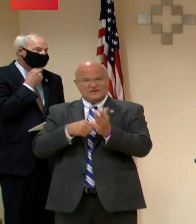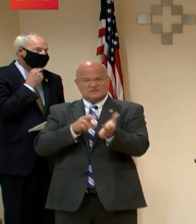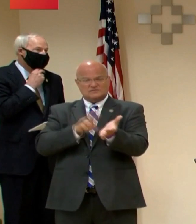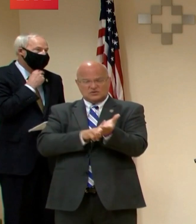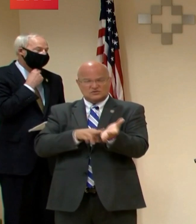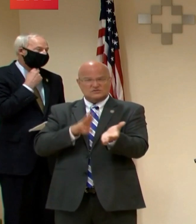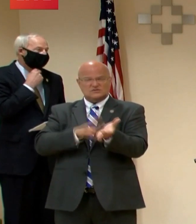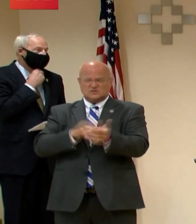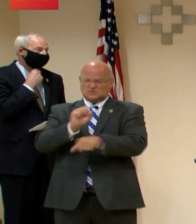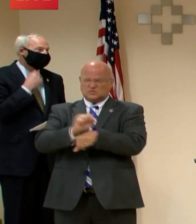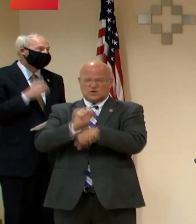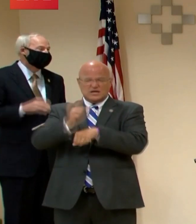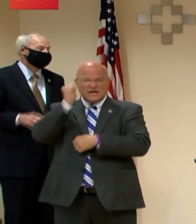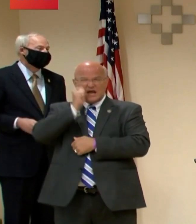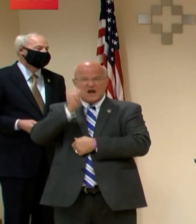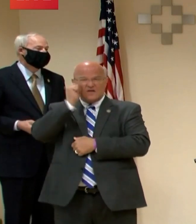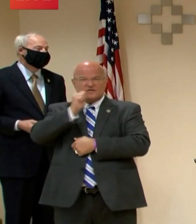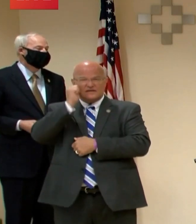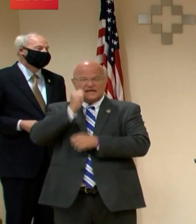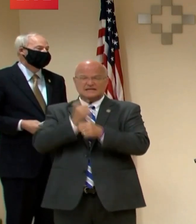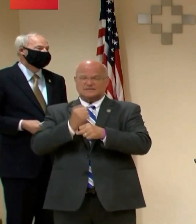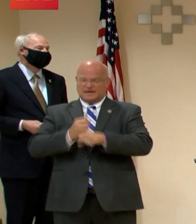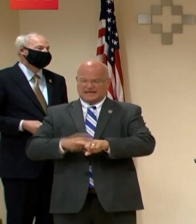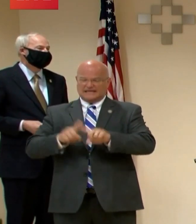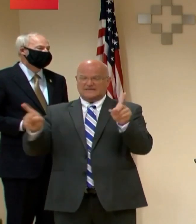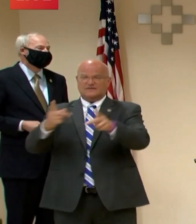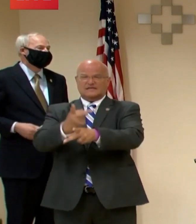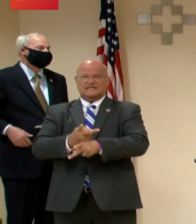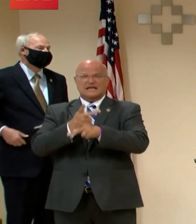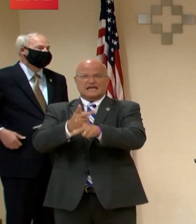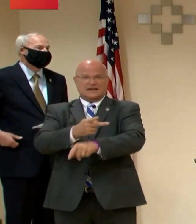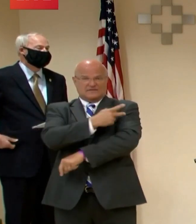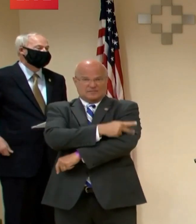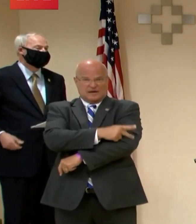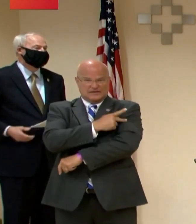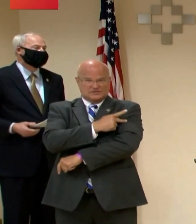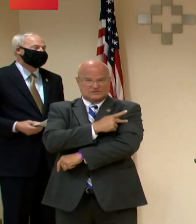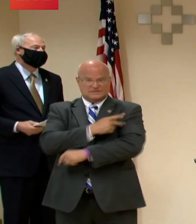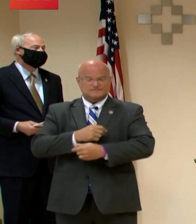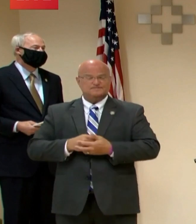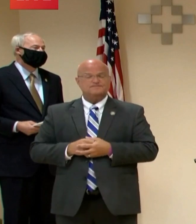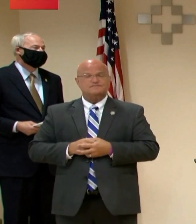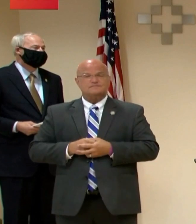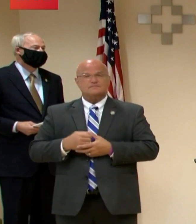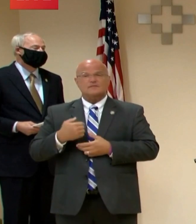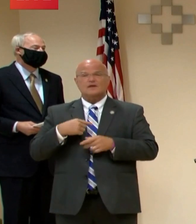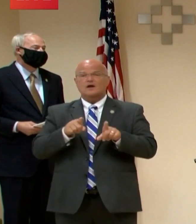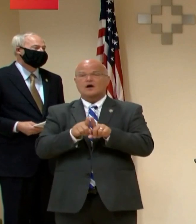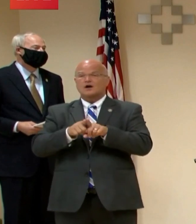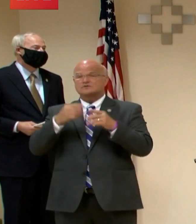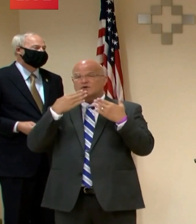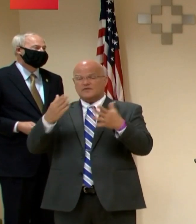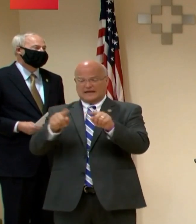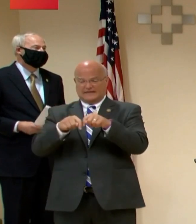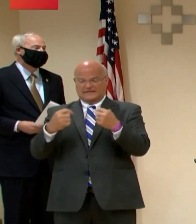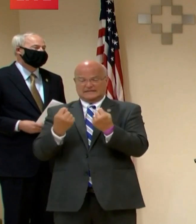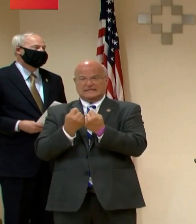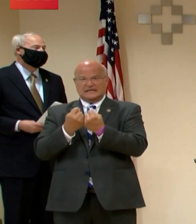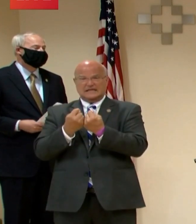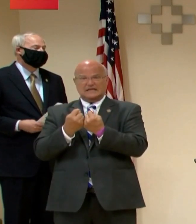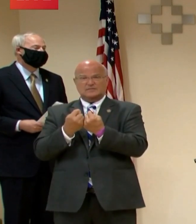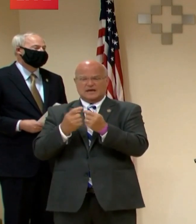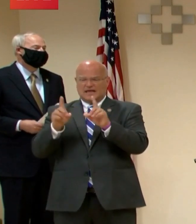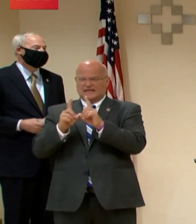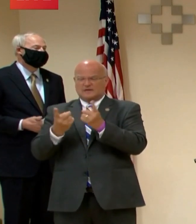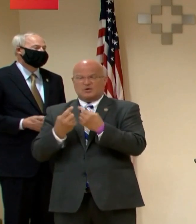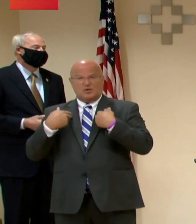are out there every day making a difference, taking care of our patients. I want to also thank your team, Arkansas Department